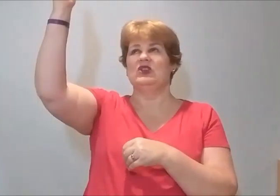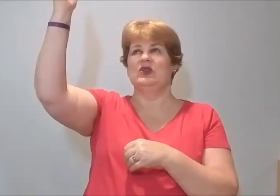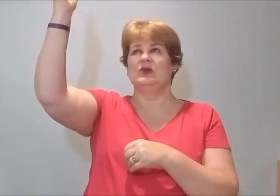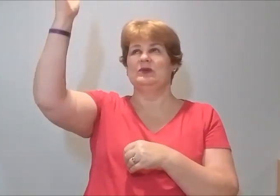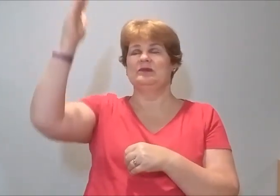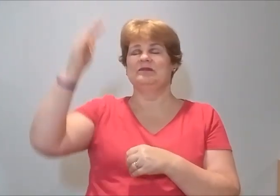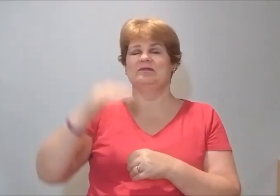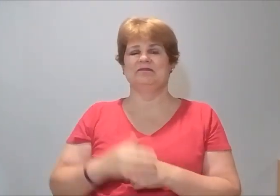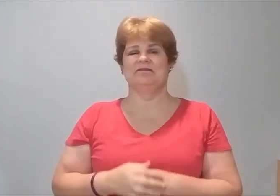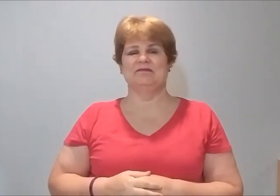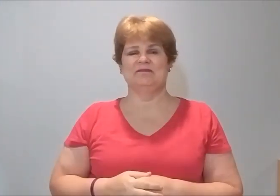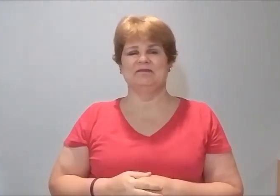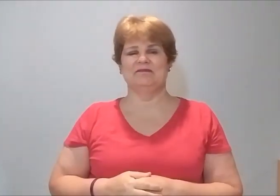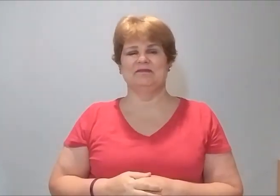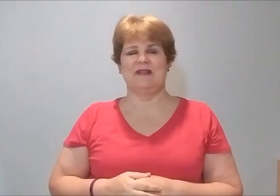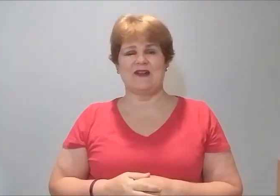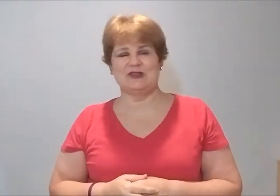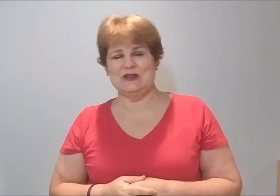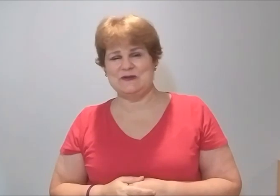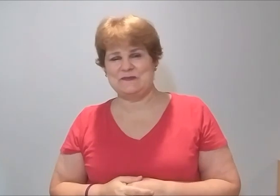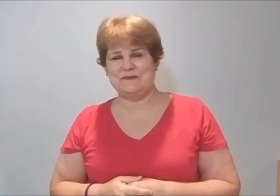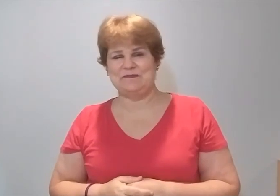you. How'd you do?